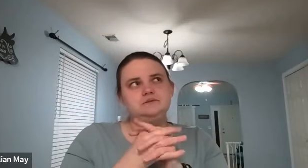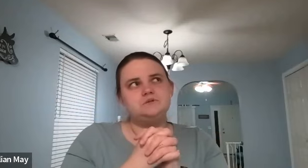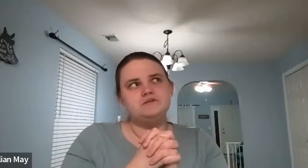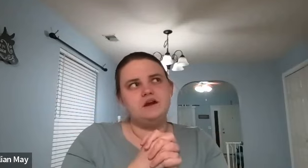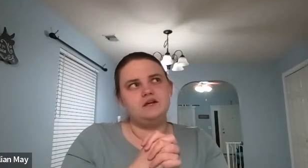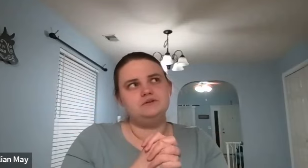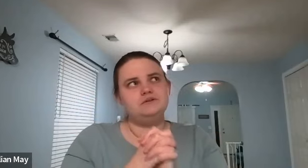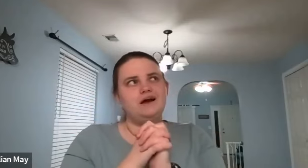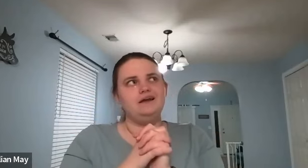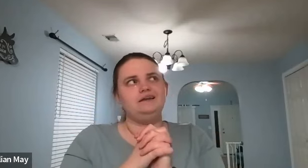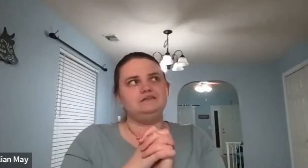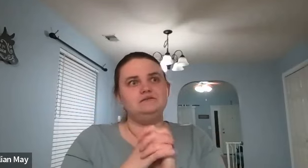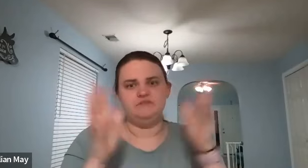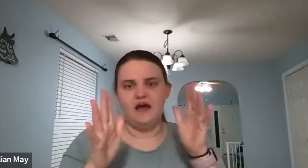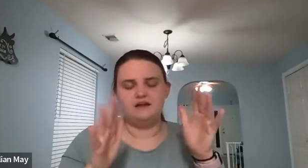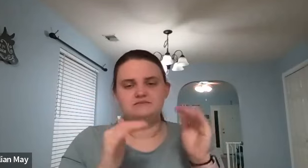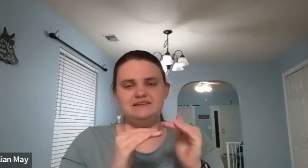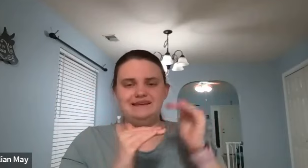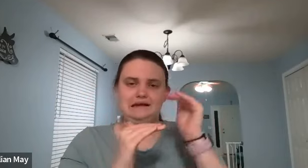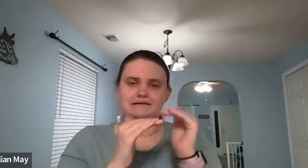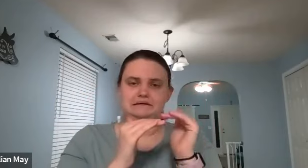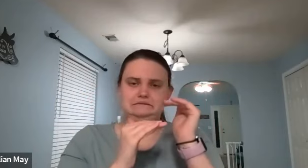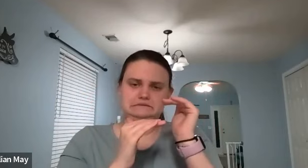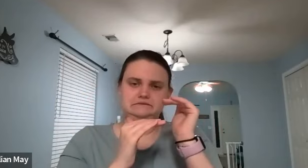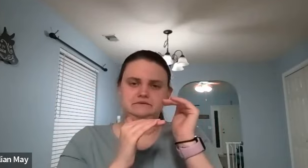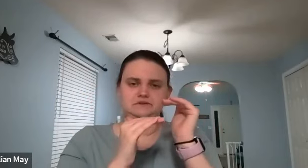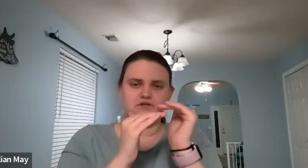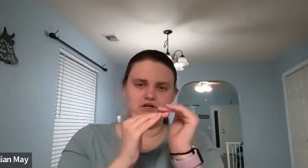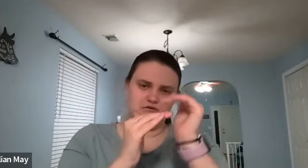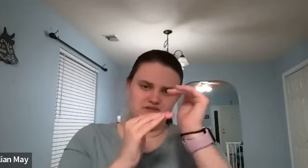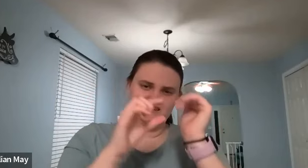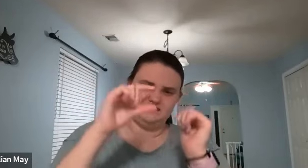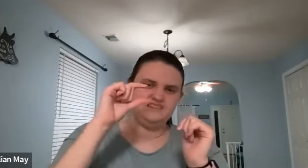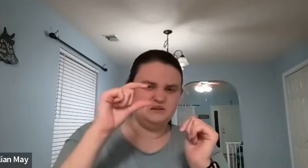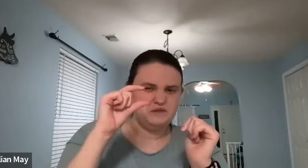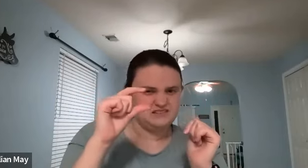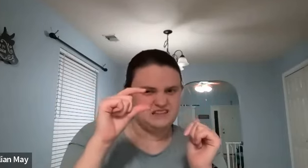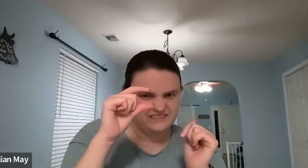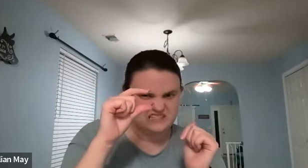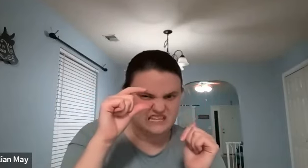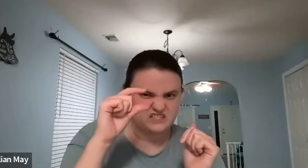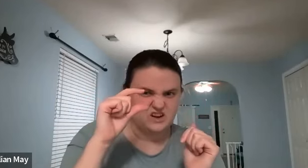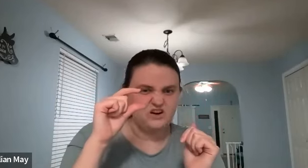I'm trying to figure out how you would do height with that. I mean, like kind of like, you know, this, and then you might say like this